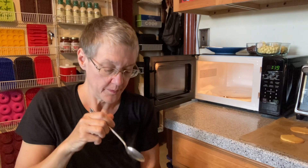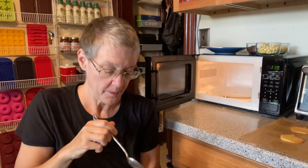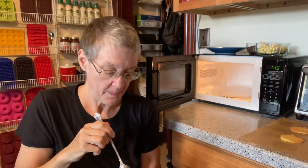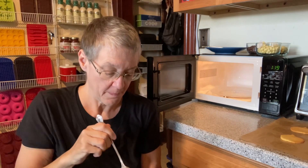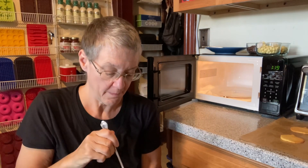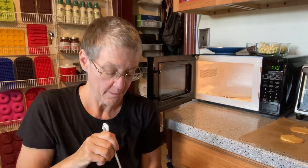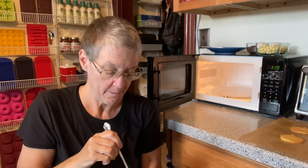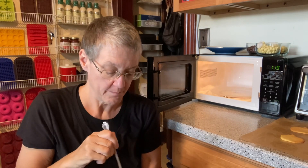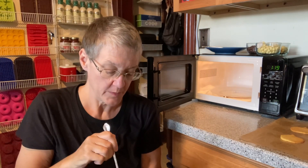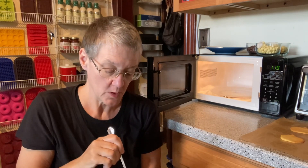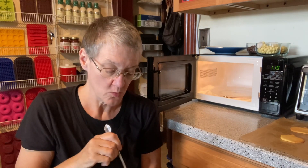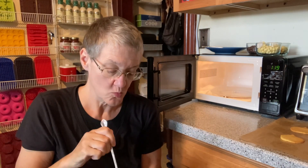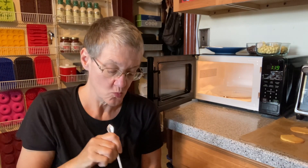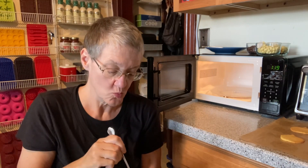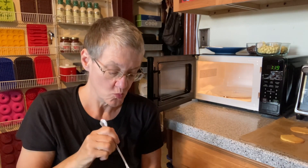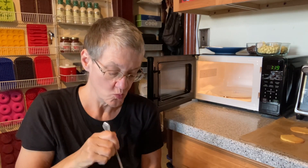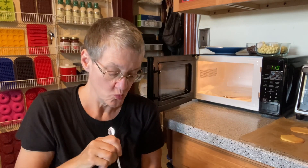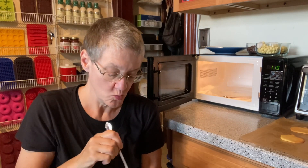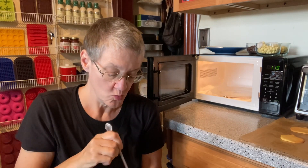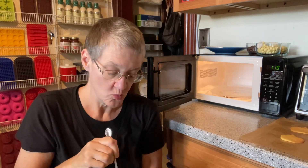It's getting warm.